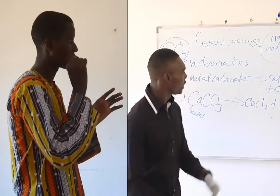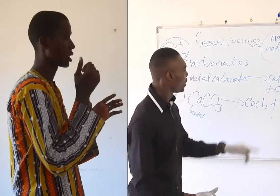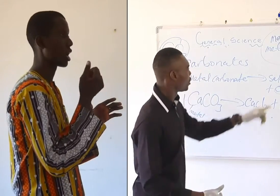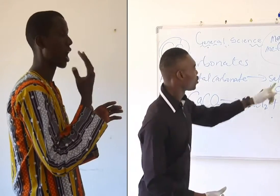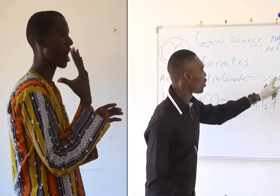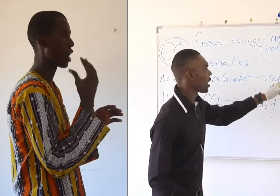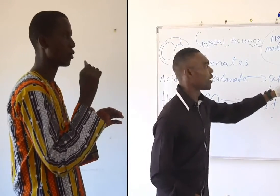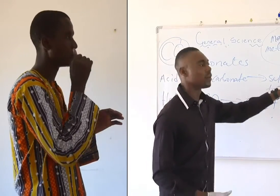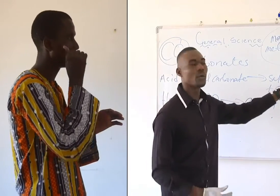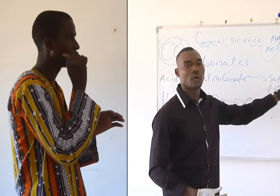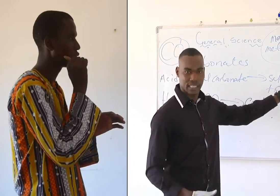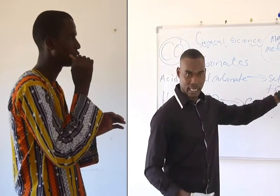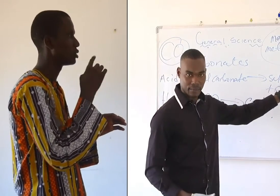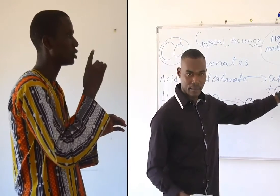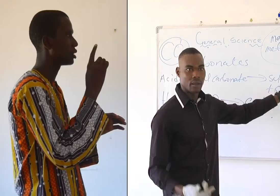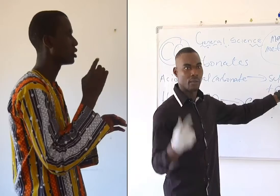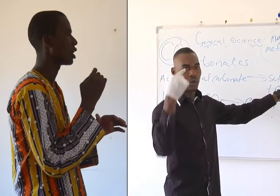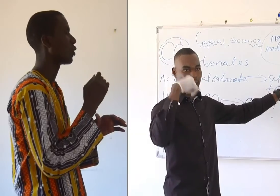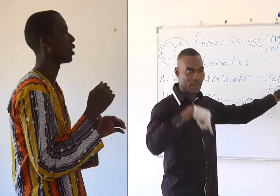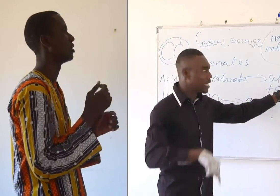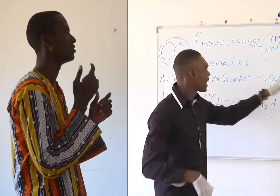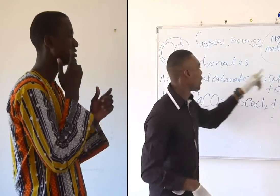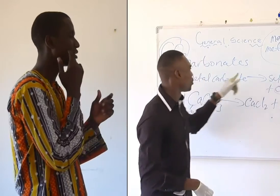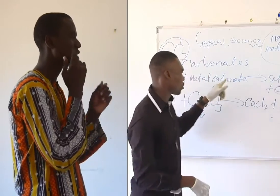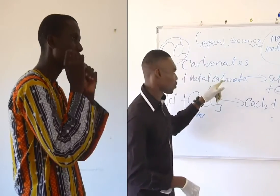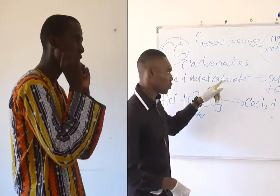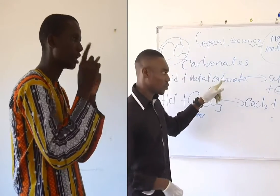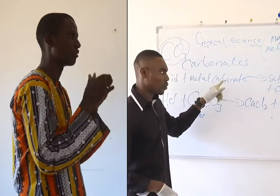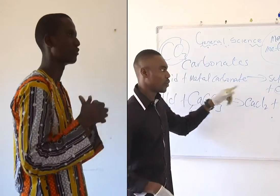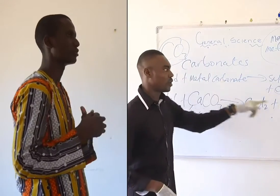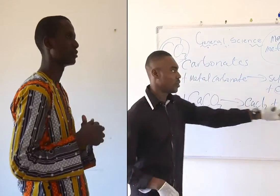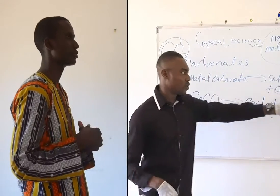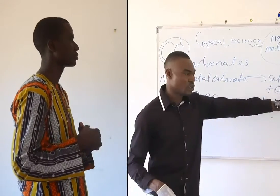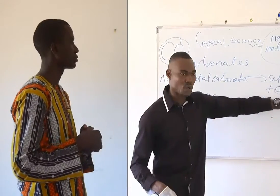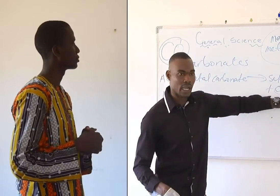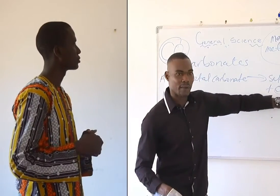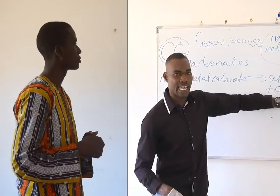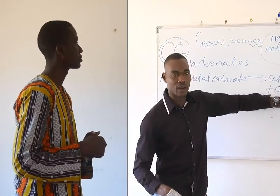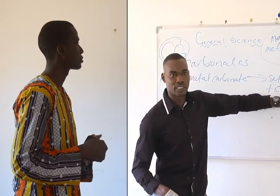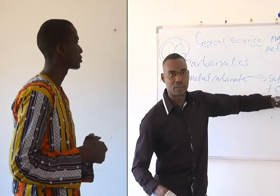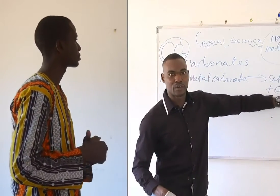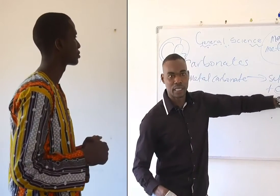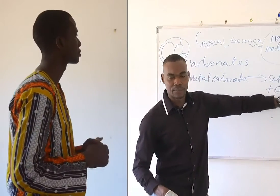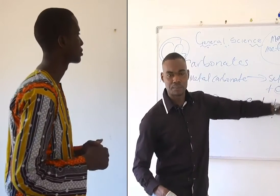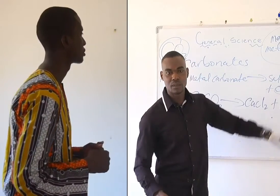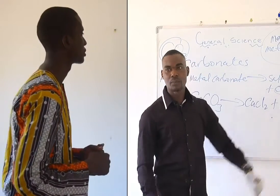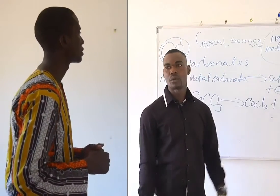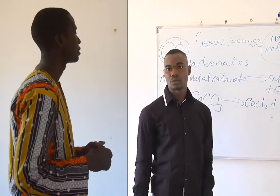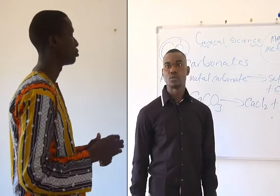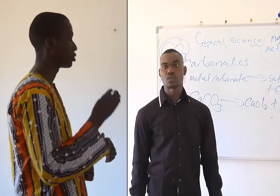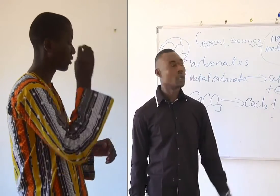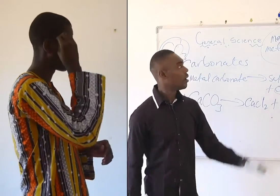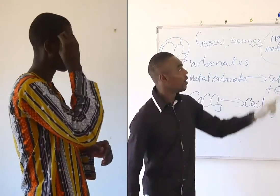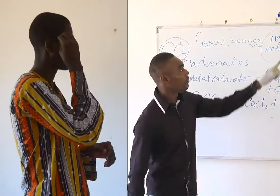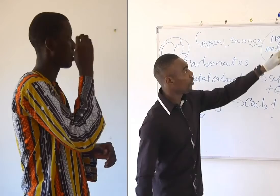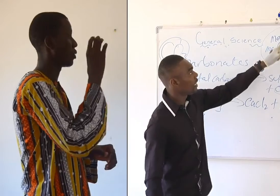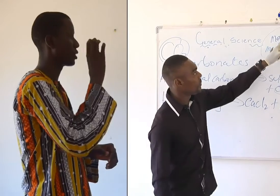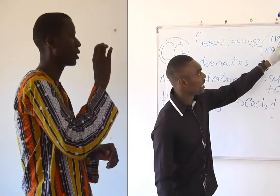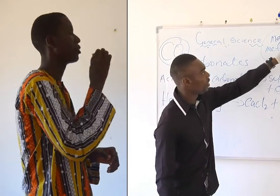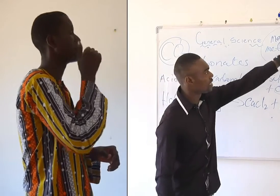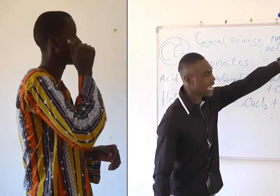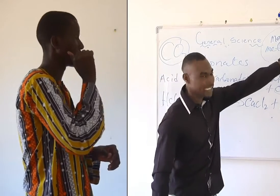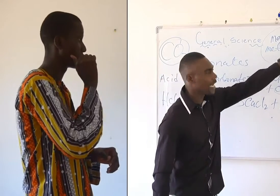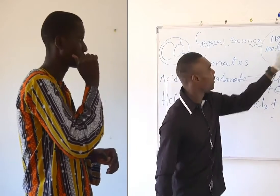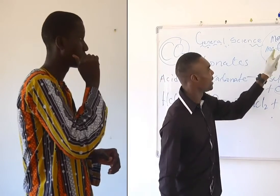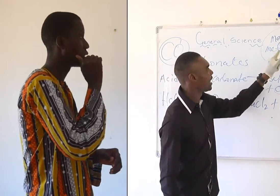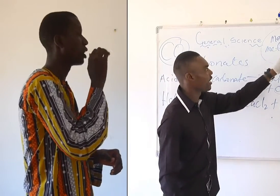always salt and water. But when carbonates are used, also carbon dioxide will be produced. If only